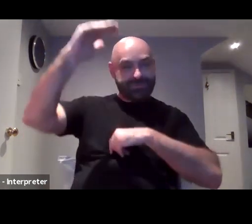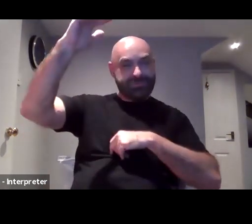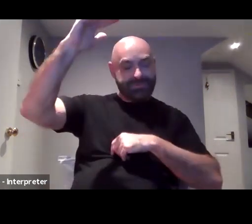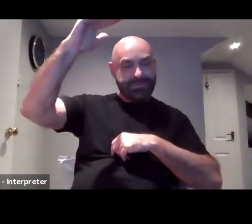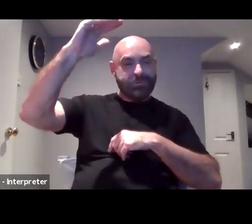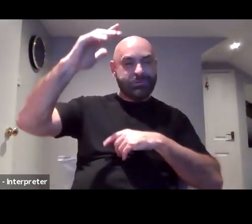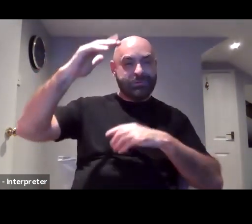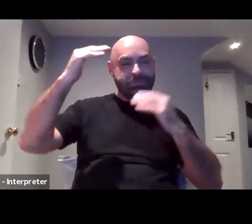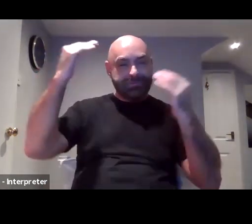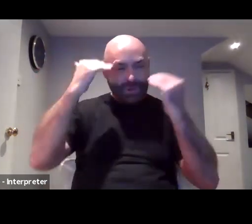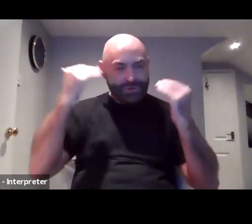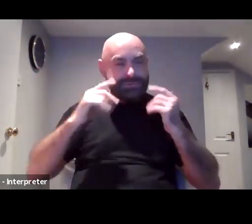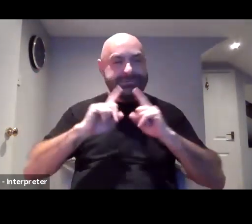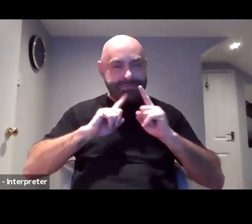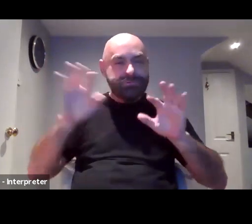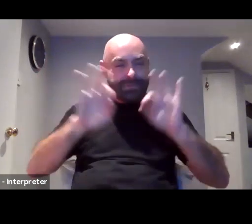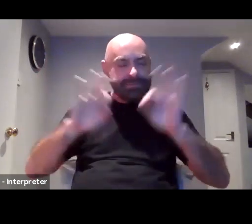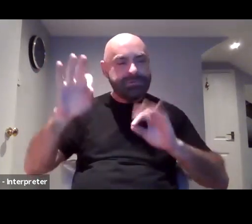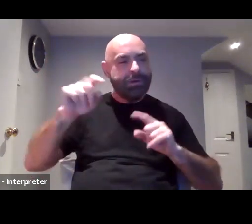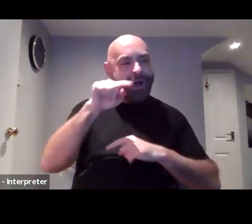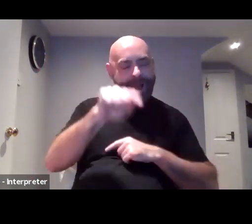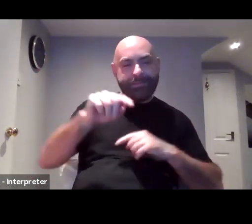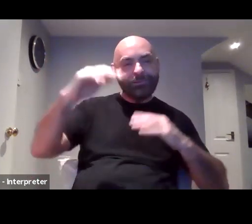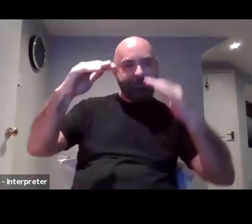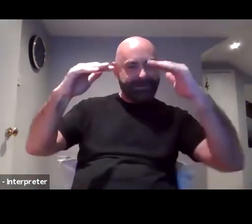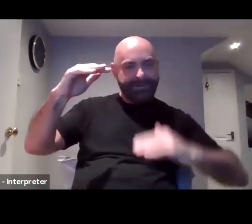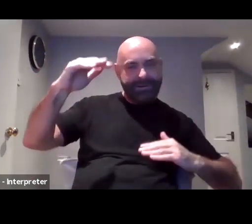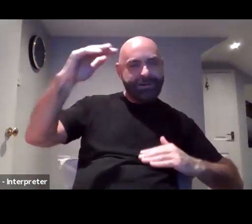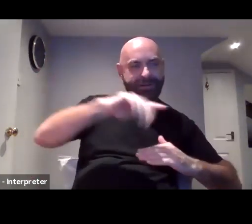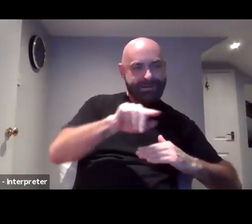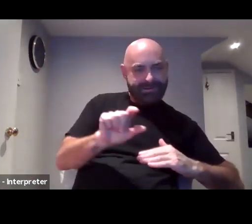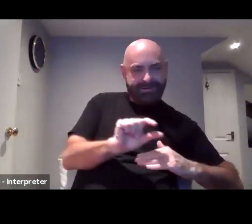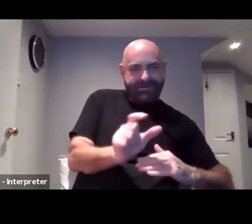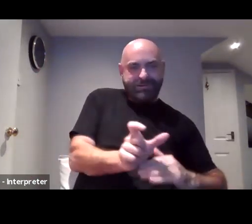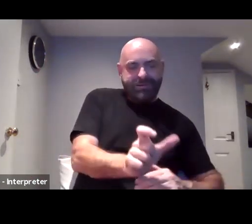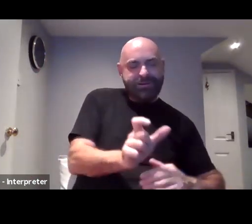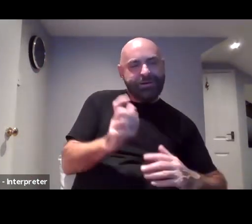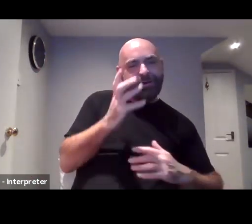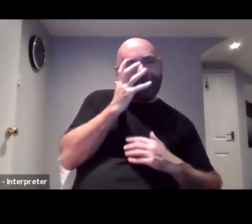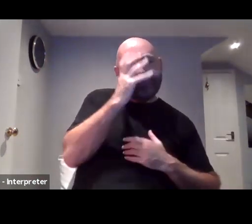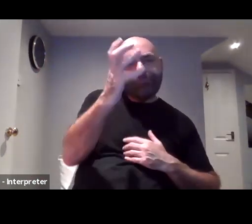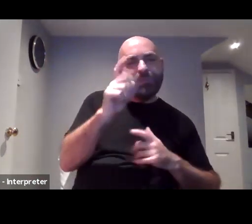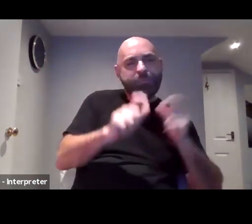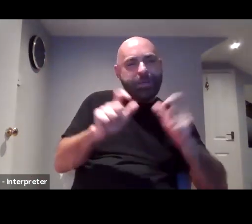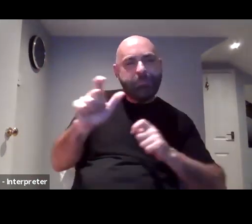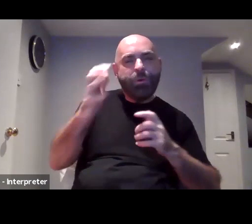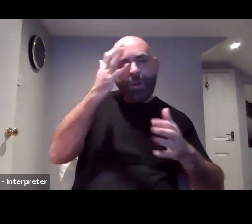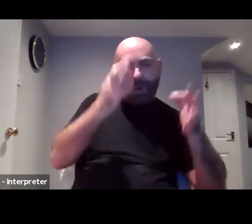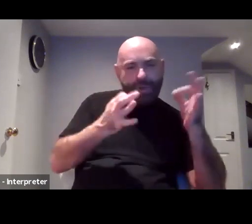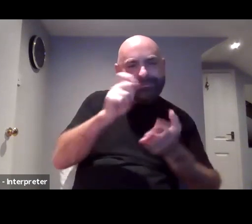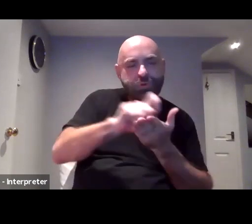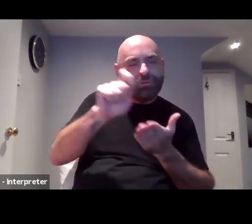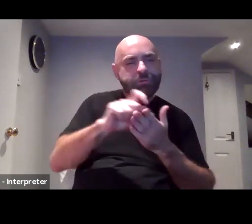teachers, judges, professors, and scientists, and at the other end, the government ministers and politicians and the